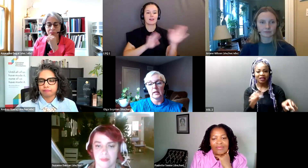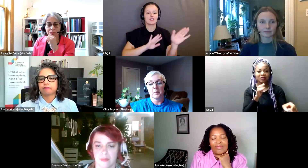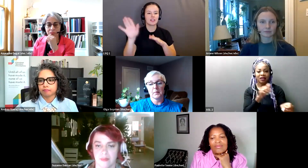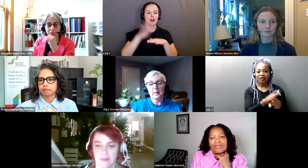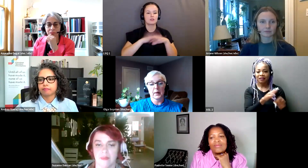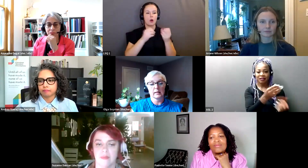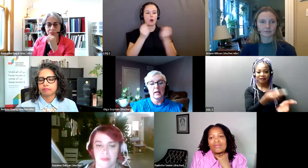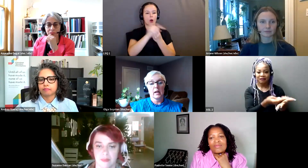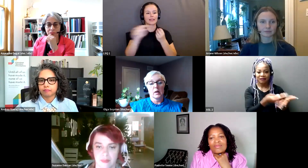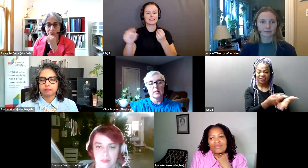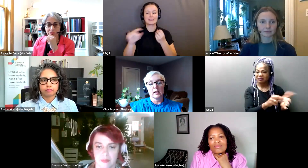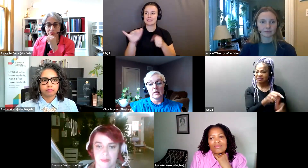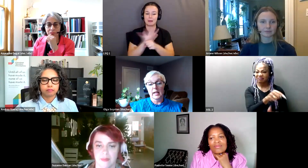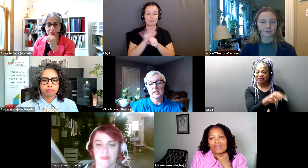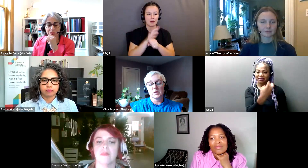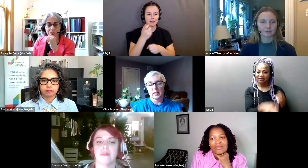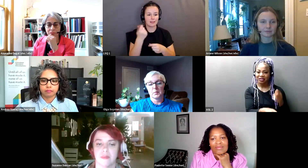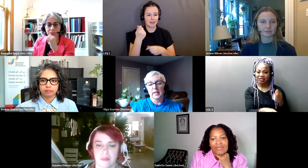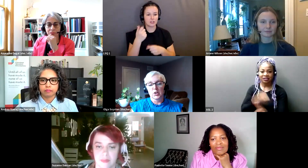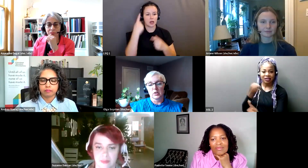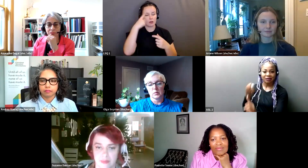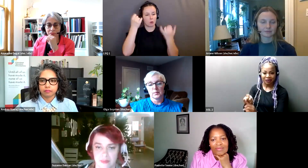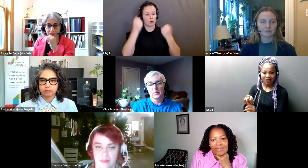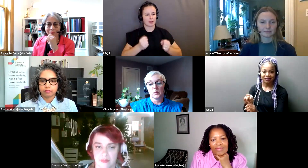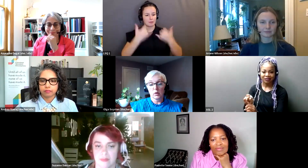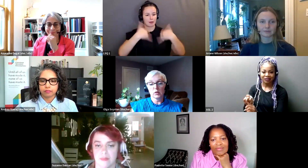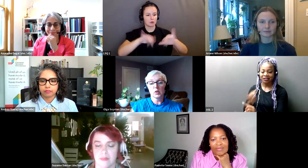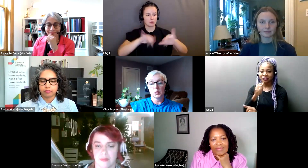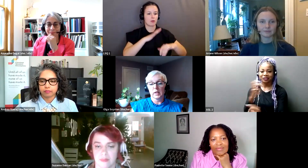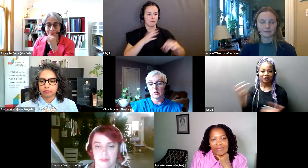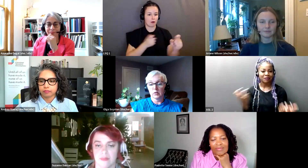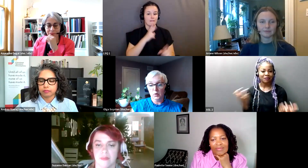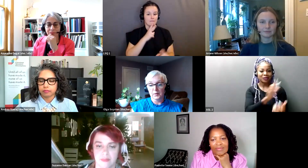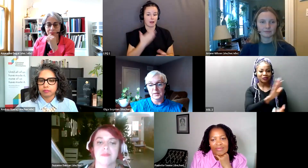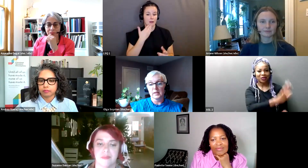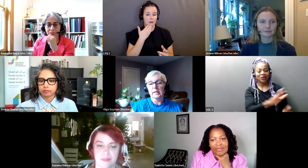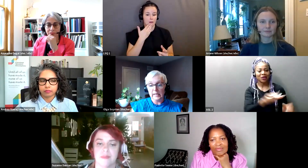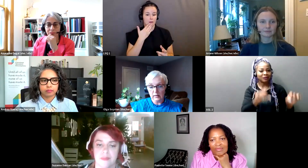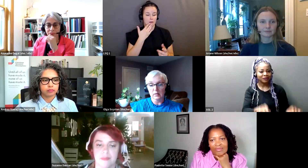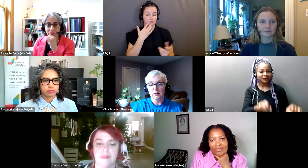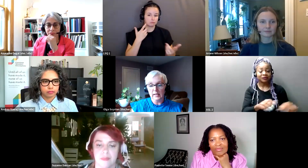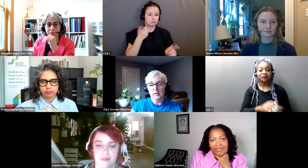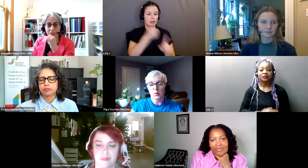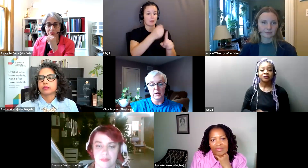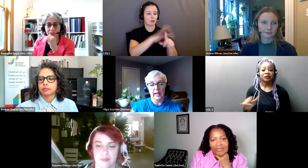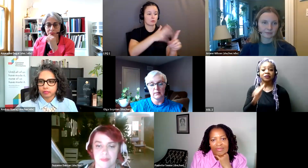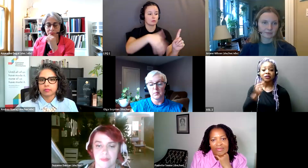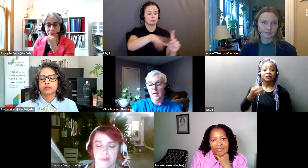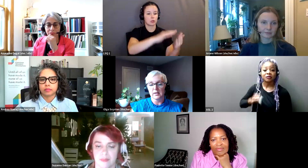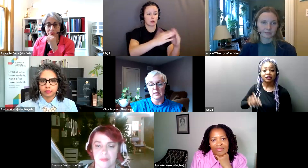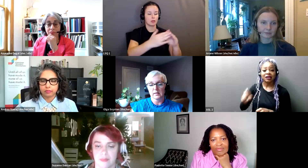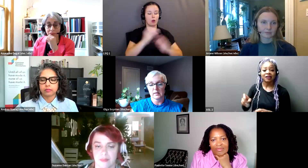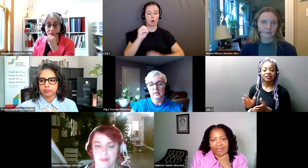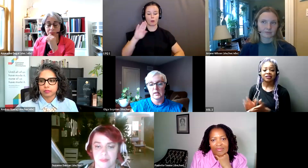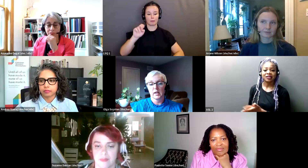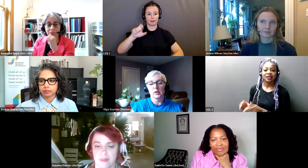to make an impact that aligns with their potential. We all know that nonprofits need to invest in overhead for